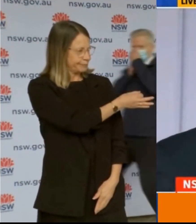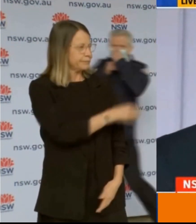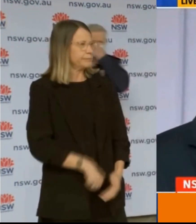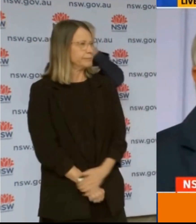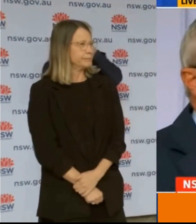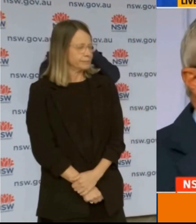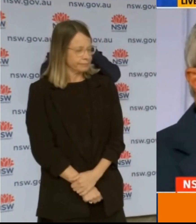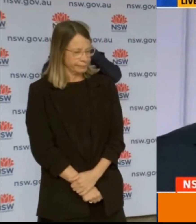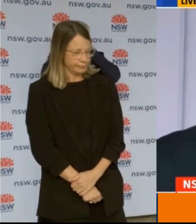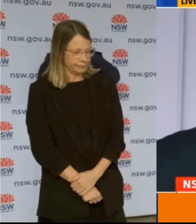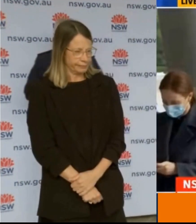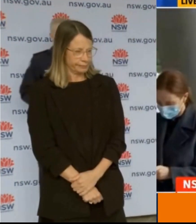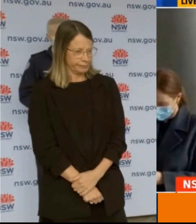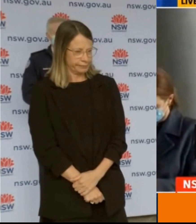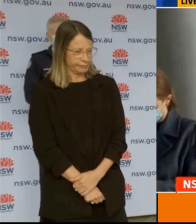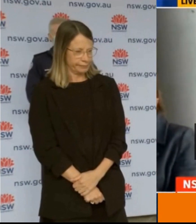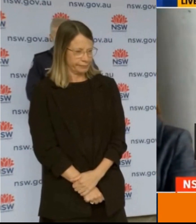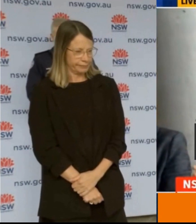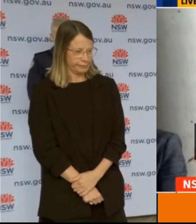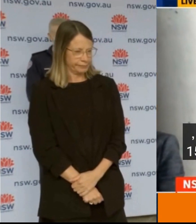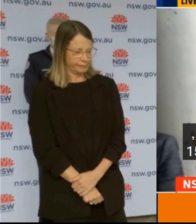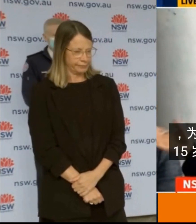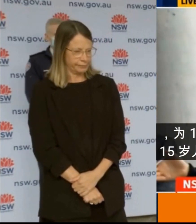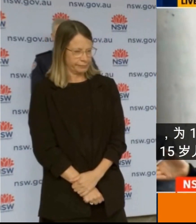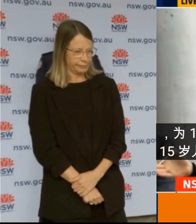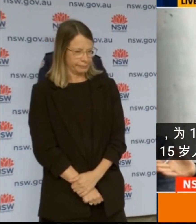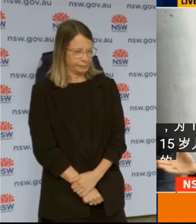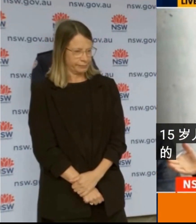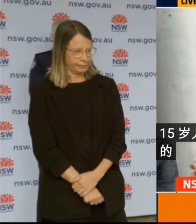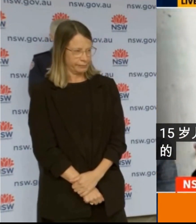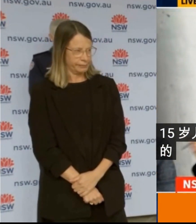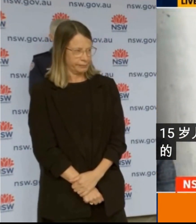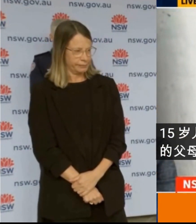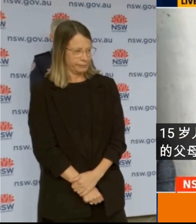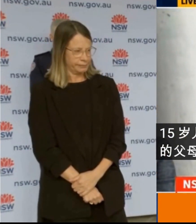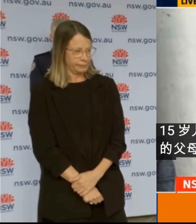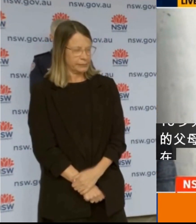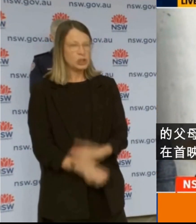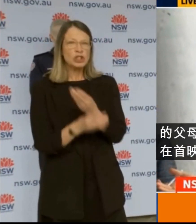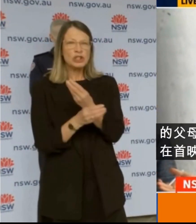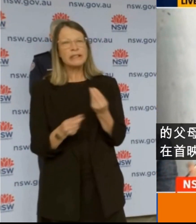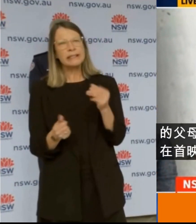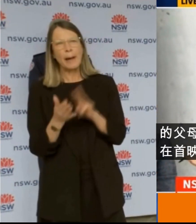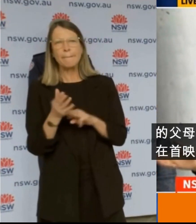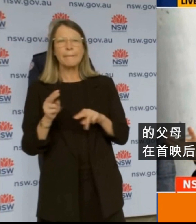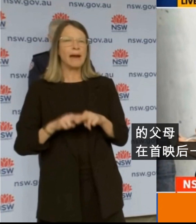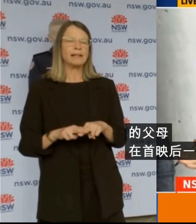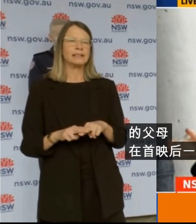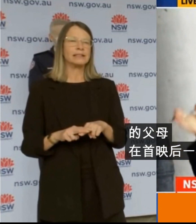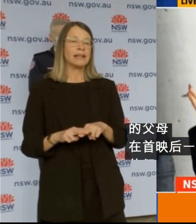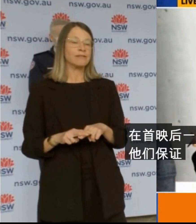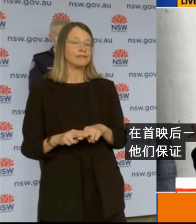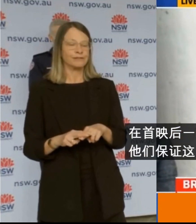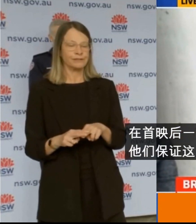Lucy, just here. Parents who have made bookings for 12 to 15-year-old children to get vaccinated have had their bookings cancelled overnight after the